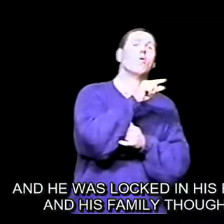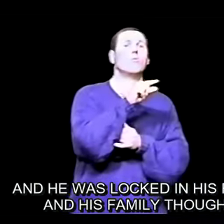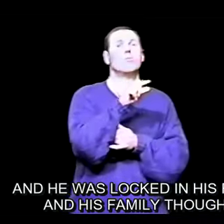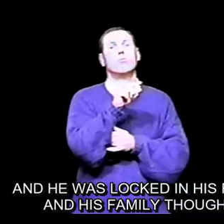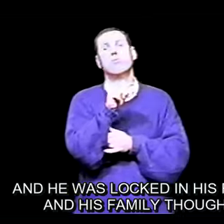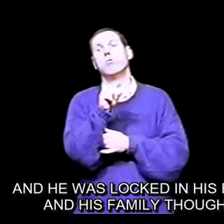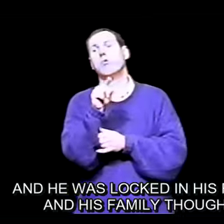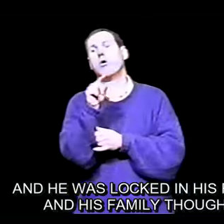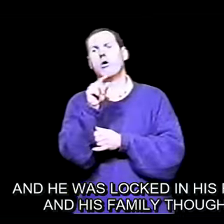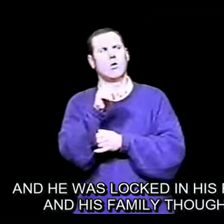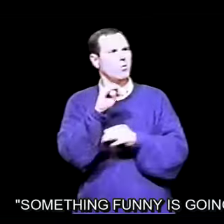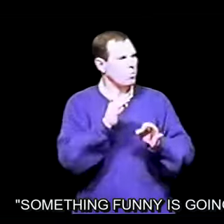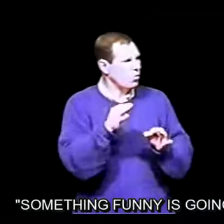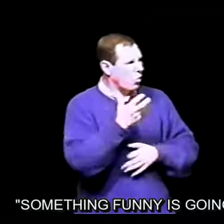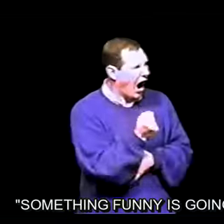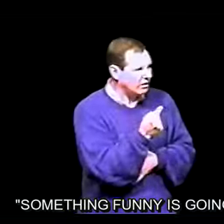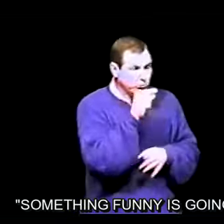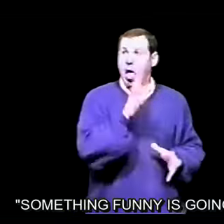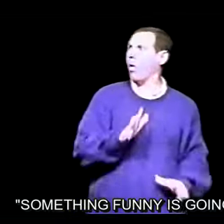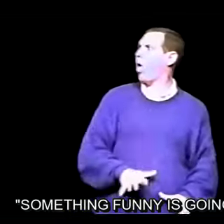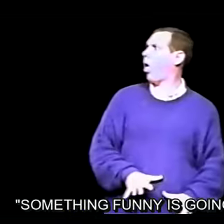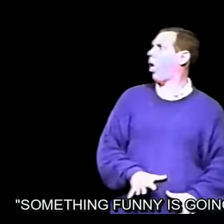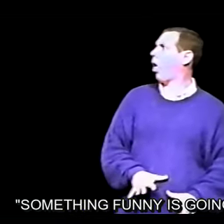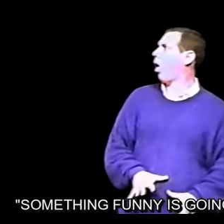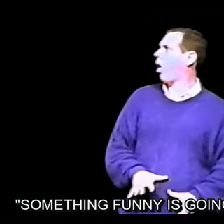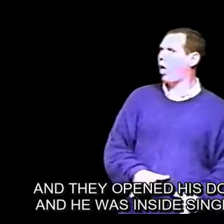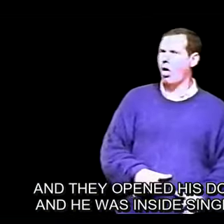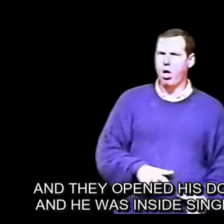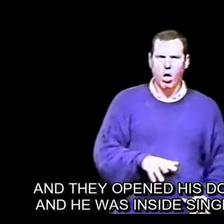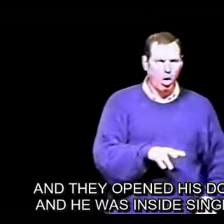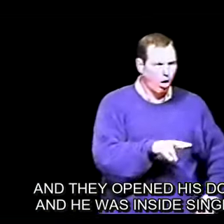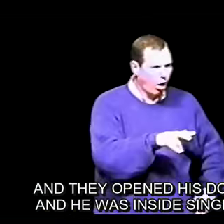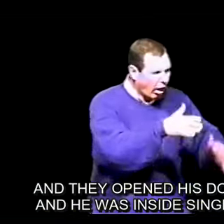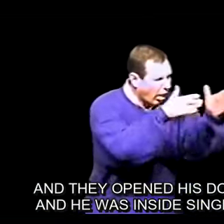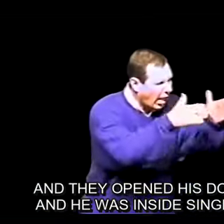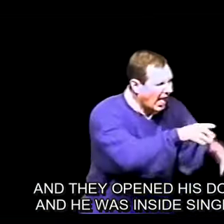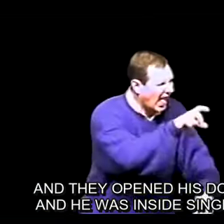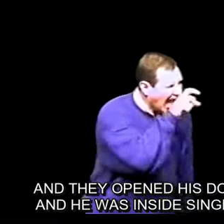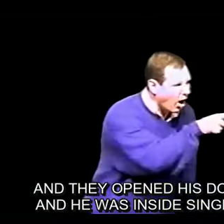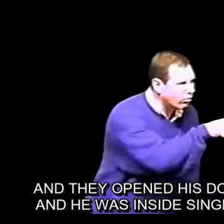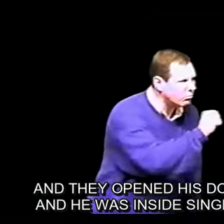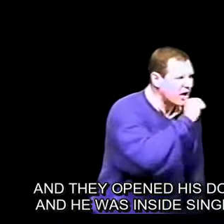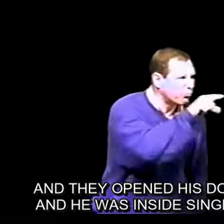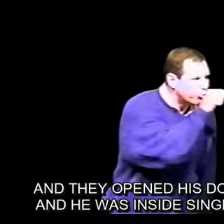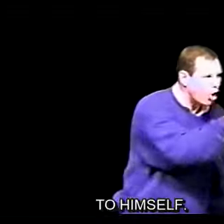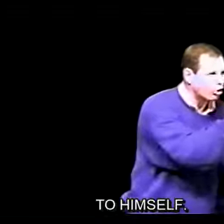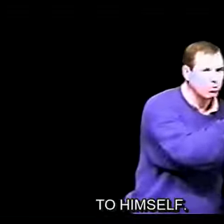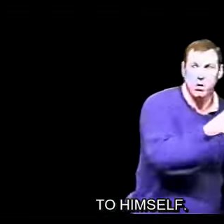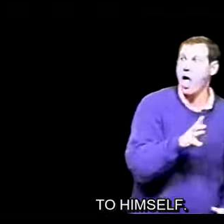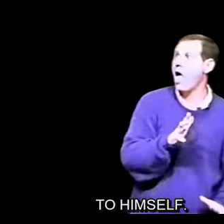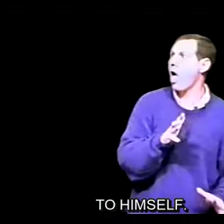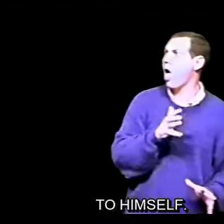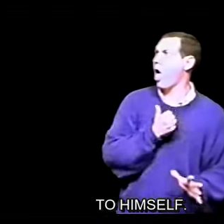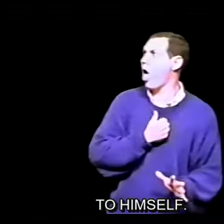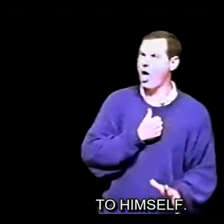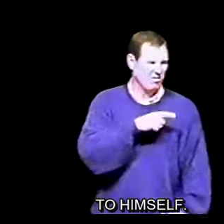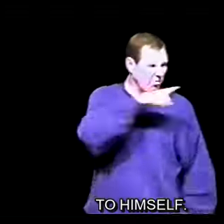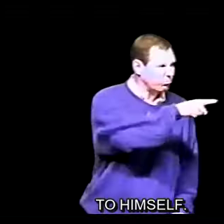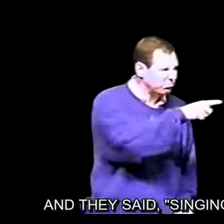thought something funny is going on, and they opened his door, and he was inside singing to himself. And they said,